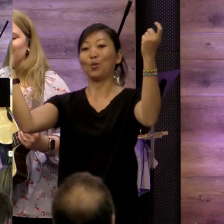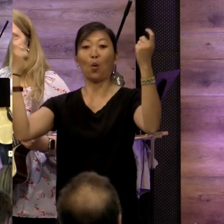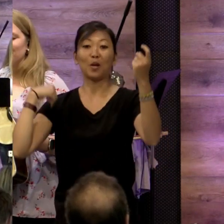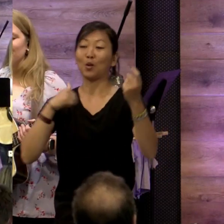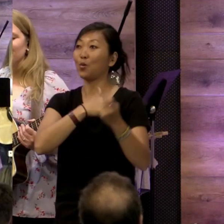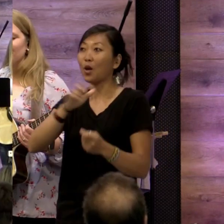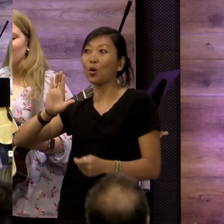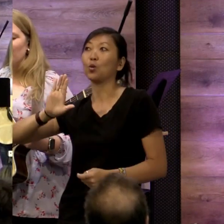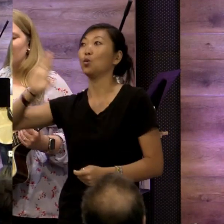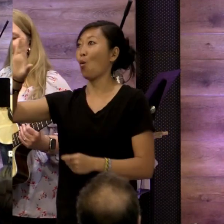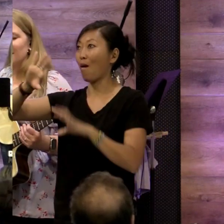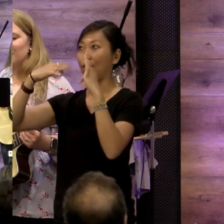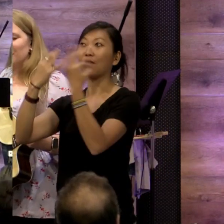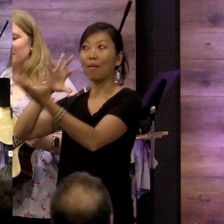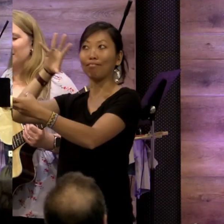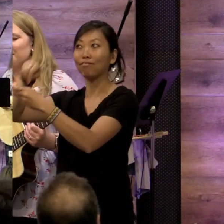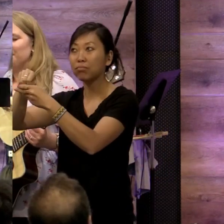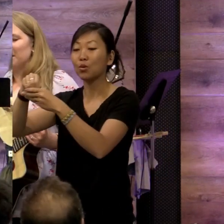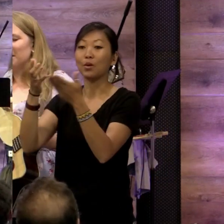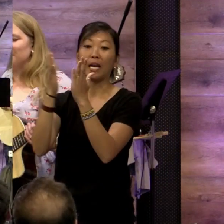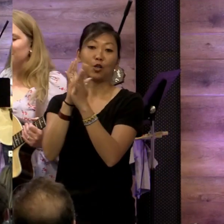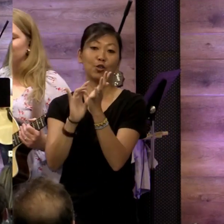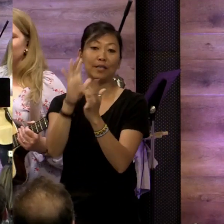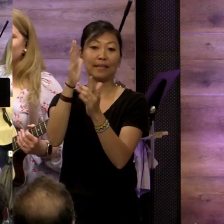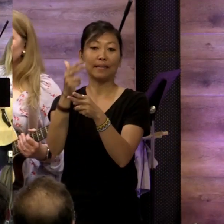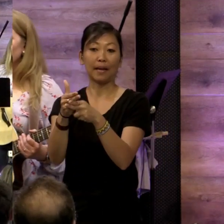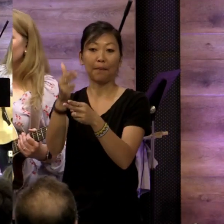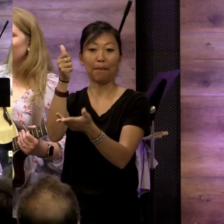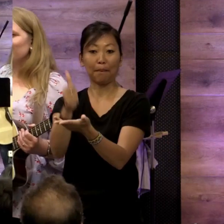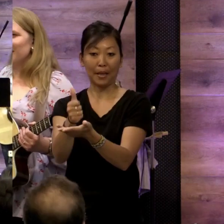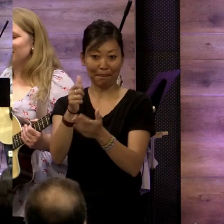yours. We ask this in Jesus' name. Amen.